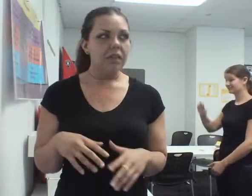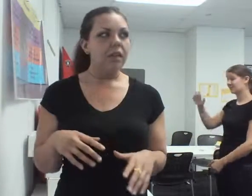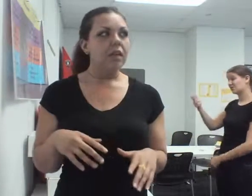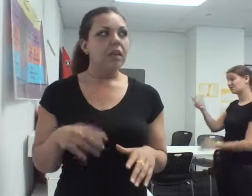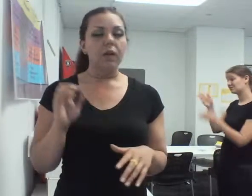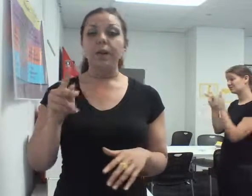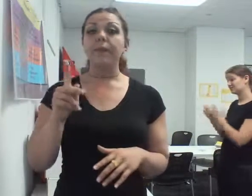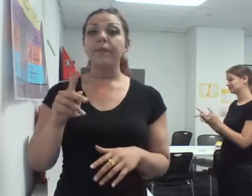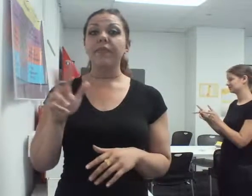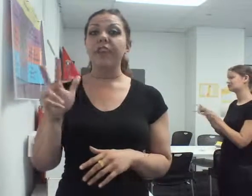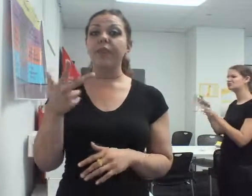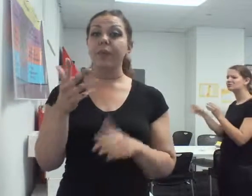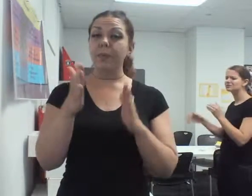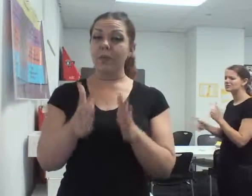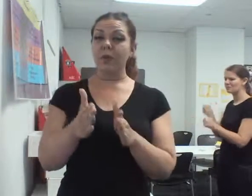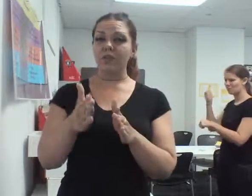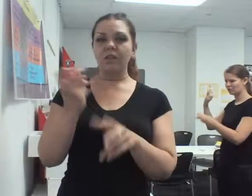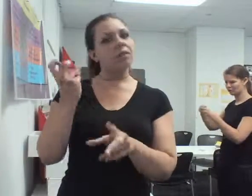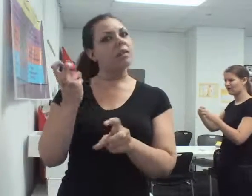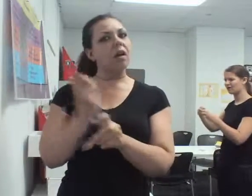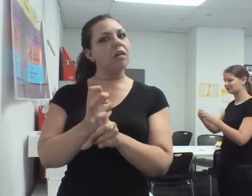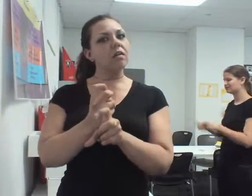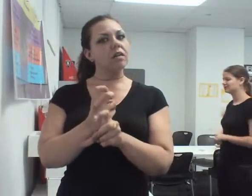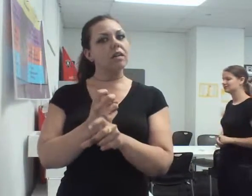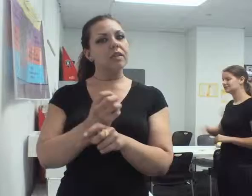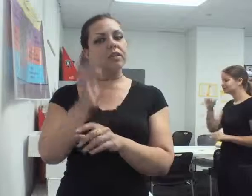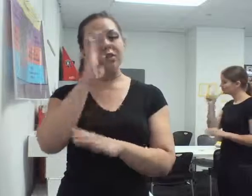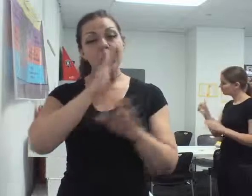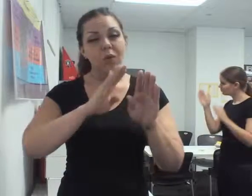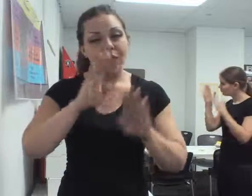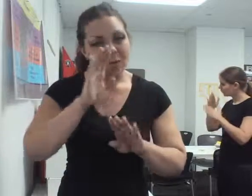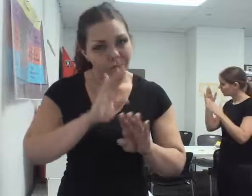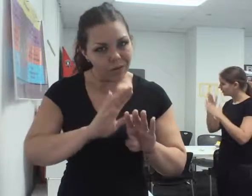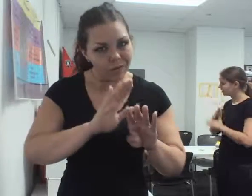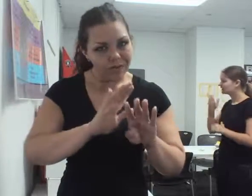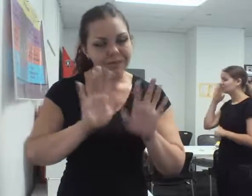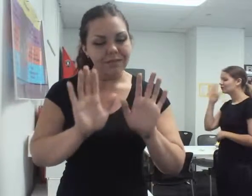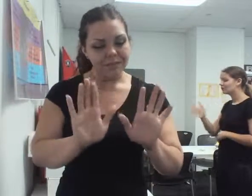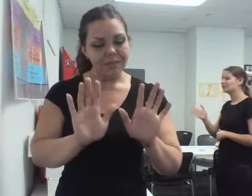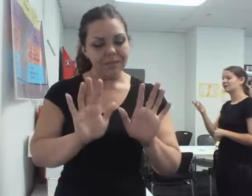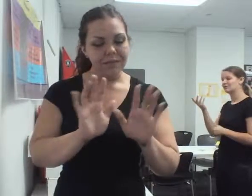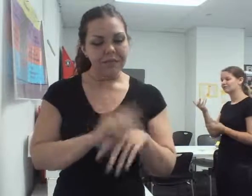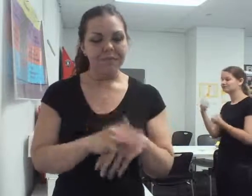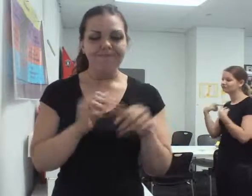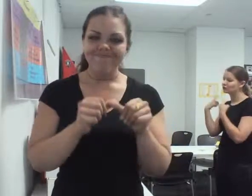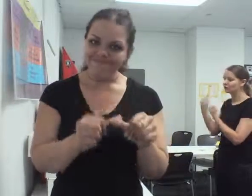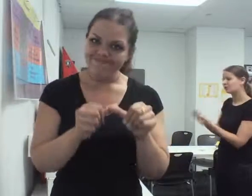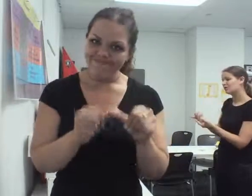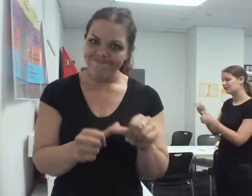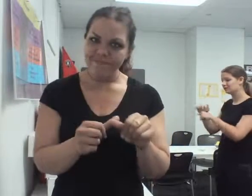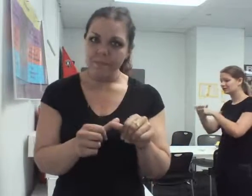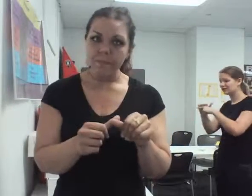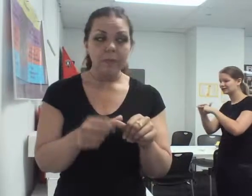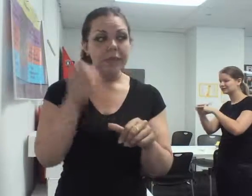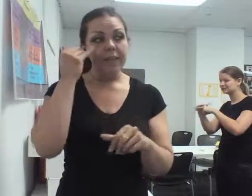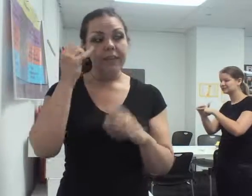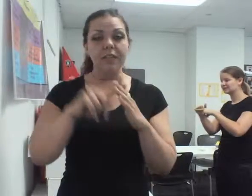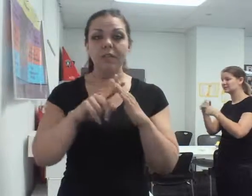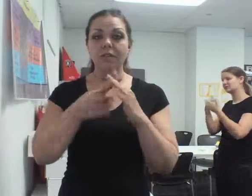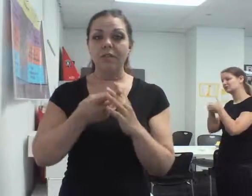hardest. Don't worry. It'll take you a while to get there. If you go into dialogue, it's perfectly acceptable. Right now, your focus